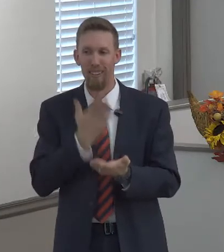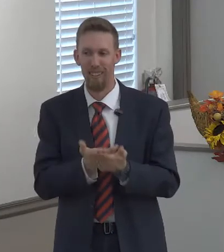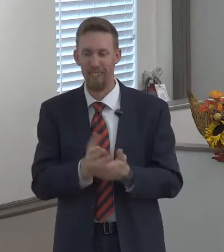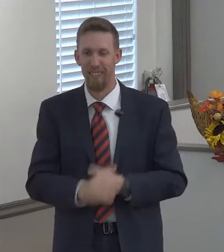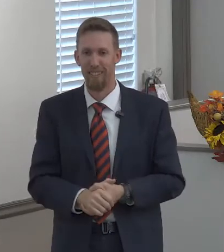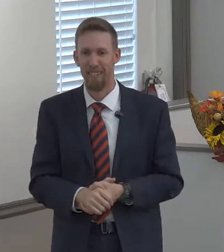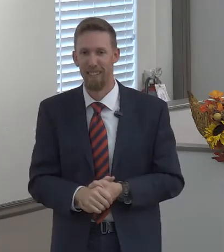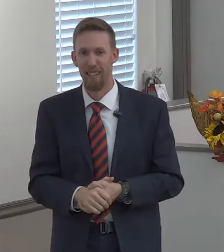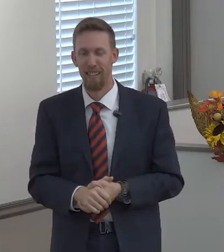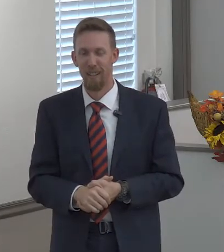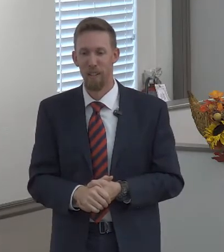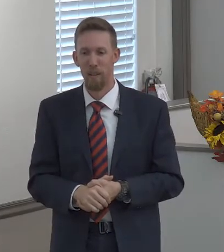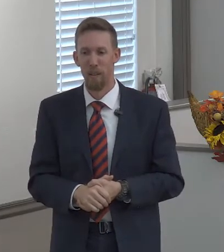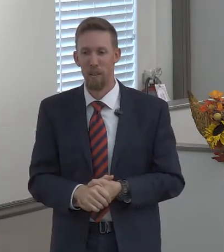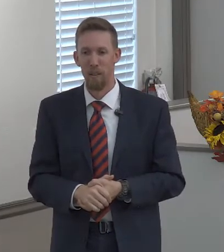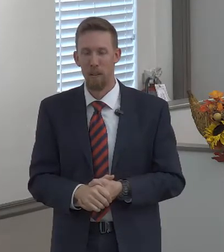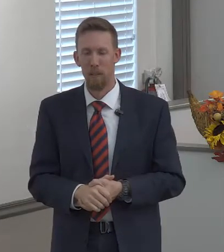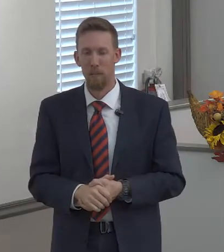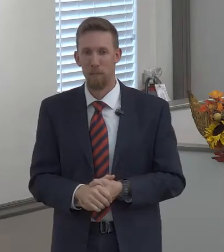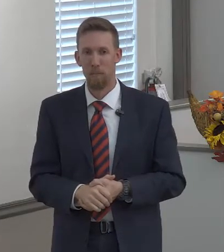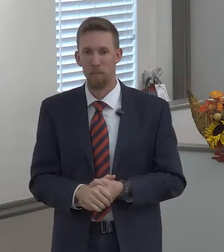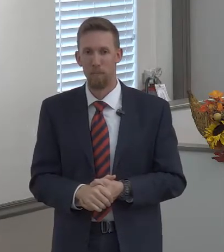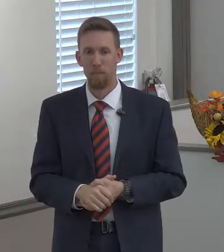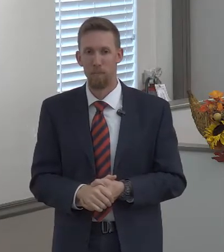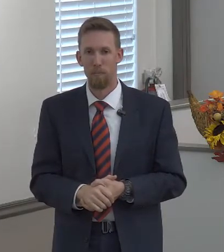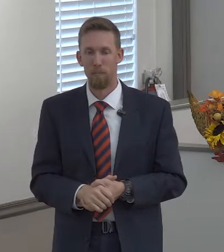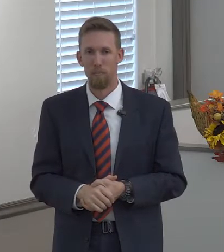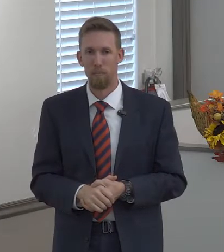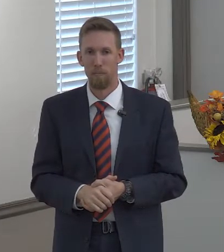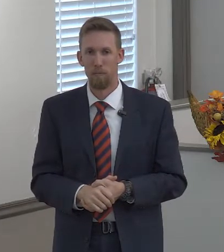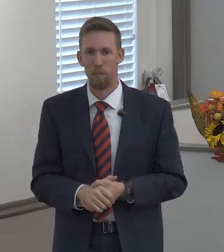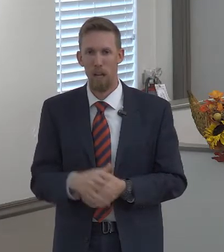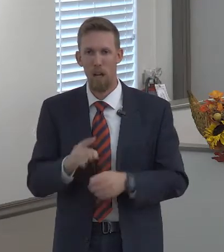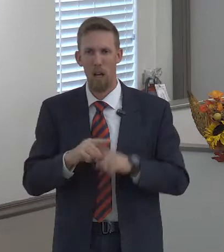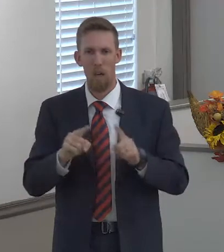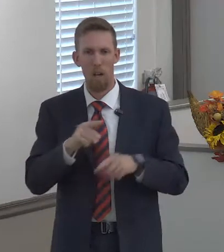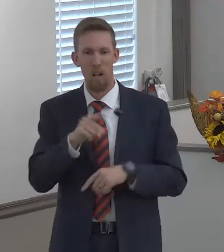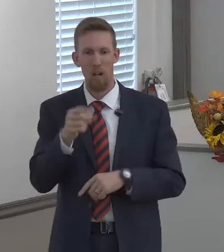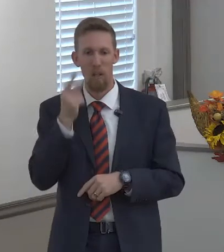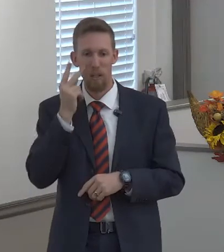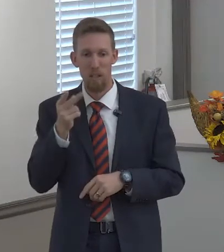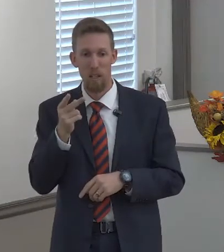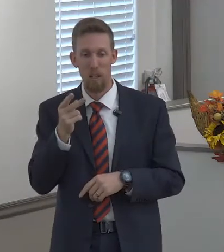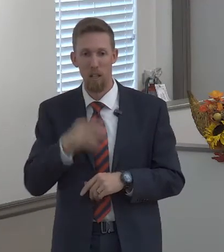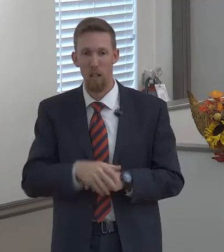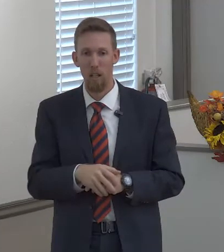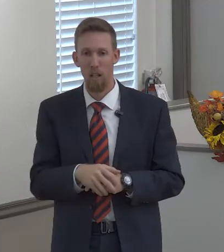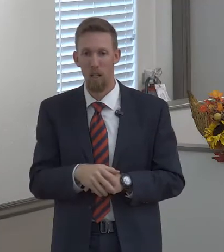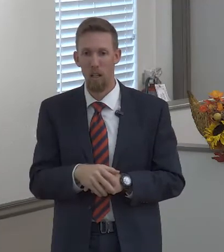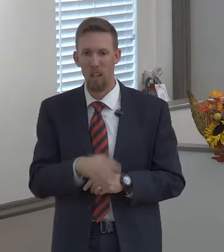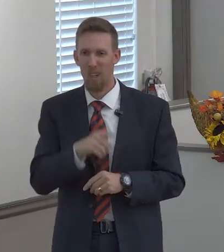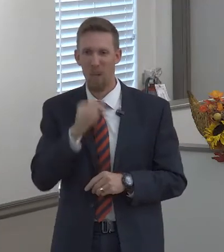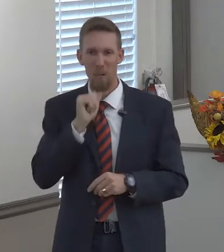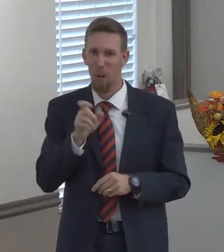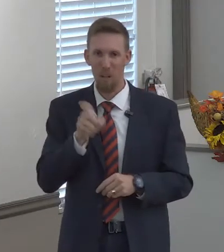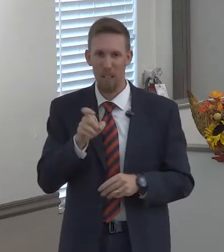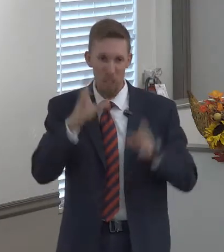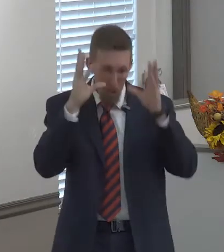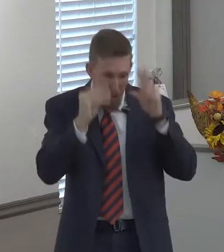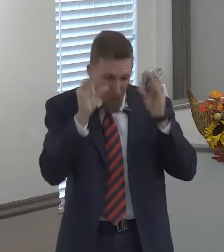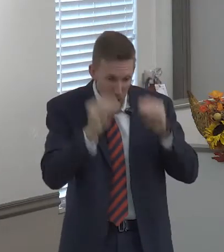It's a blood disease. It's passed through the blood. We inherited a sin nature. You don't have to. I mean, I love